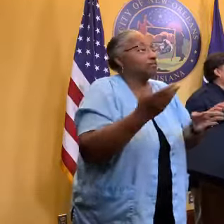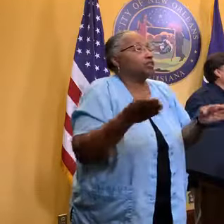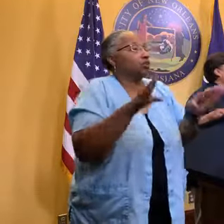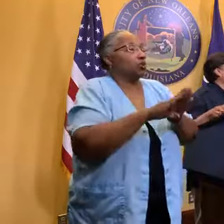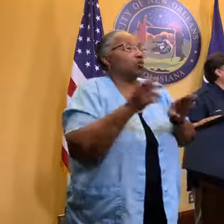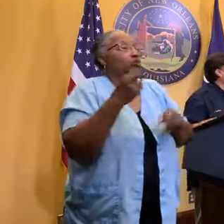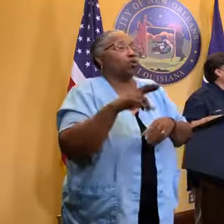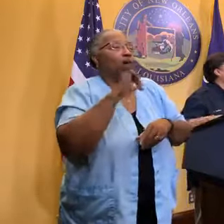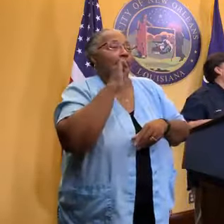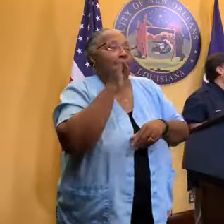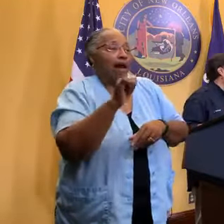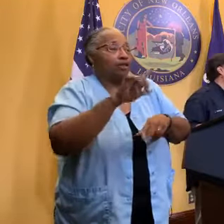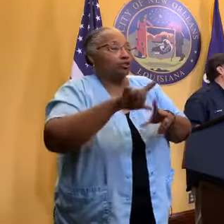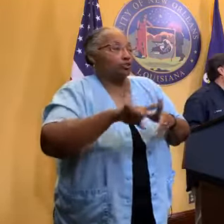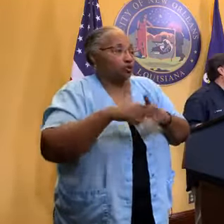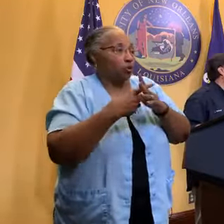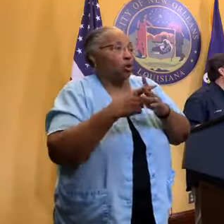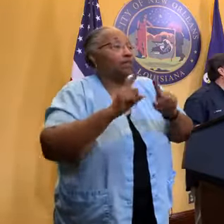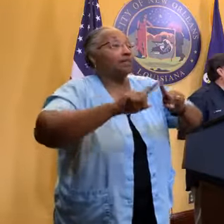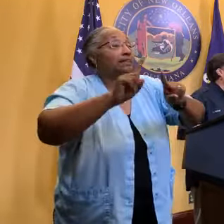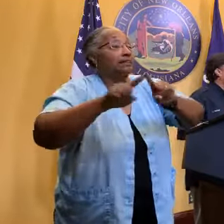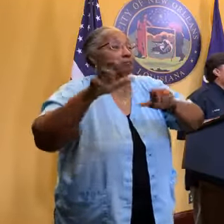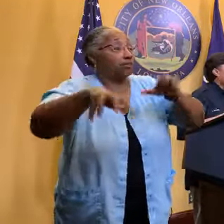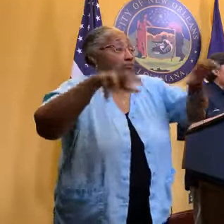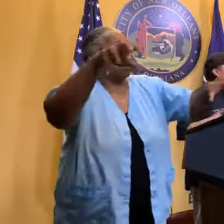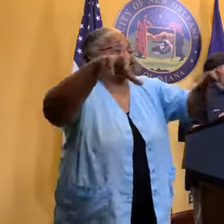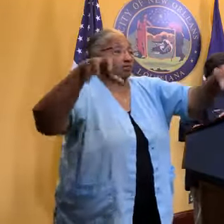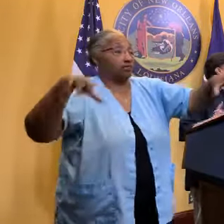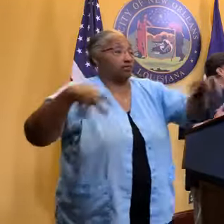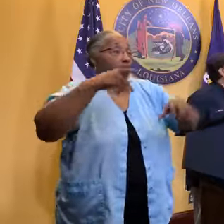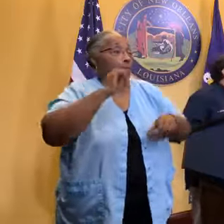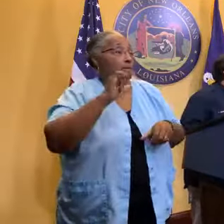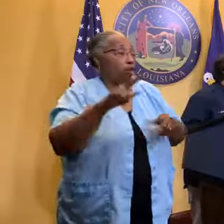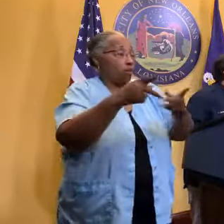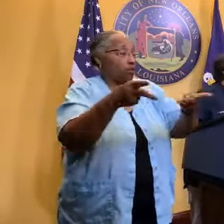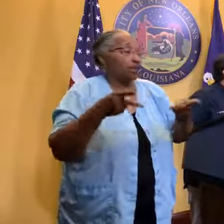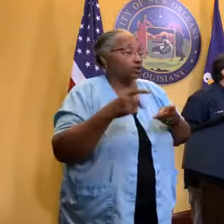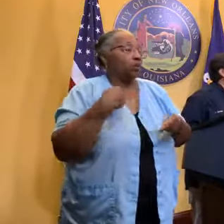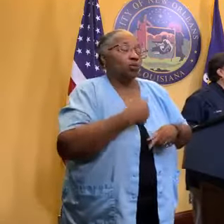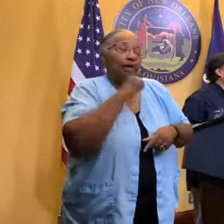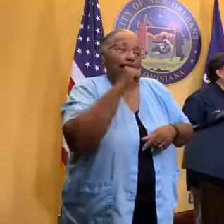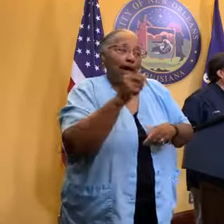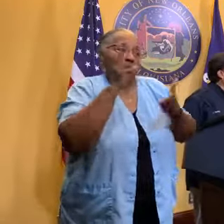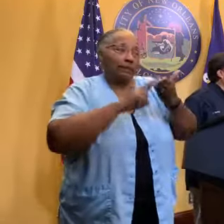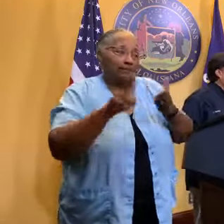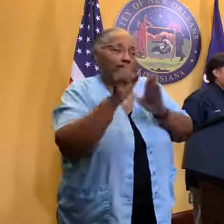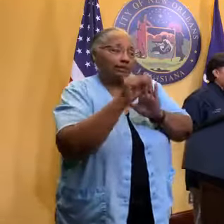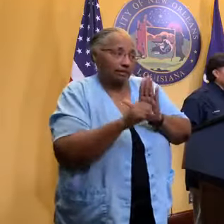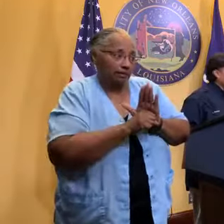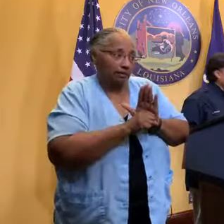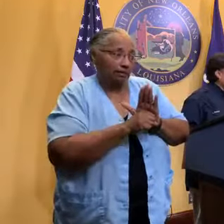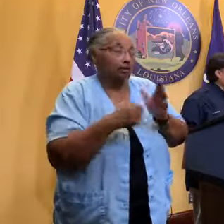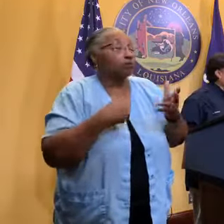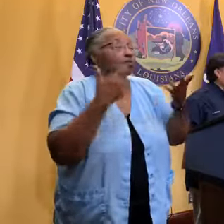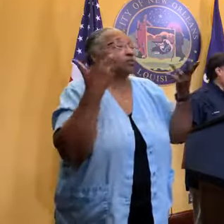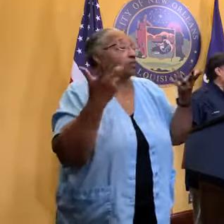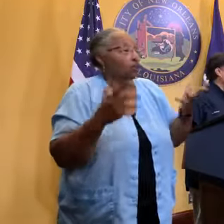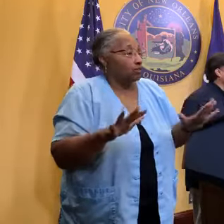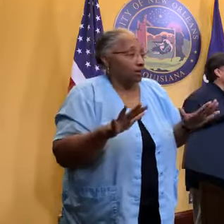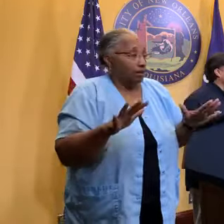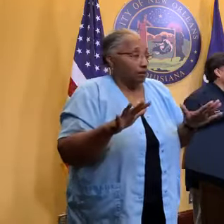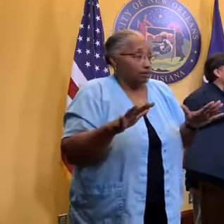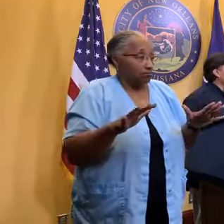activate polling locations throughout the city of New Orleans. So although we're not the Secretary of State, we have taken